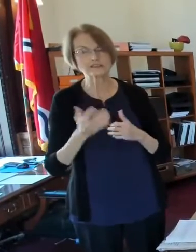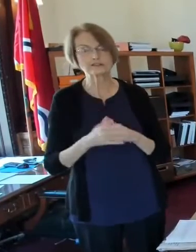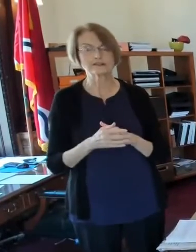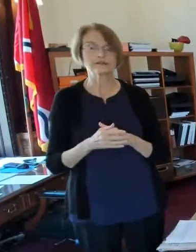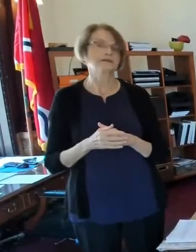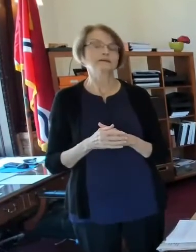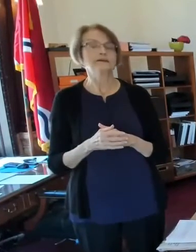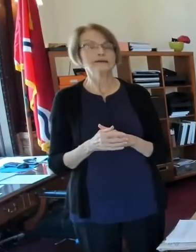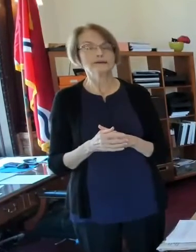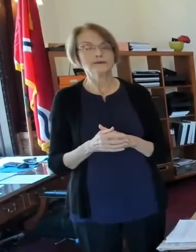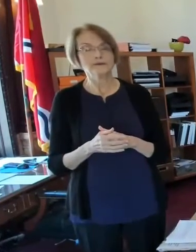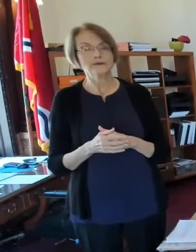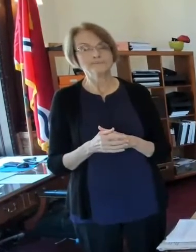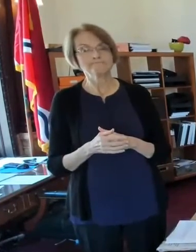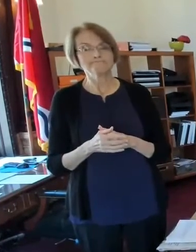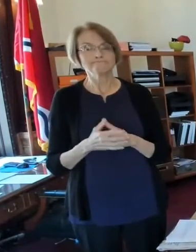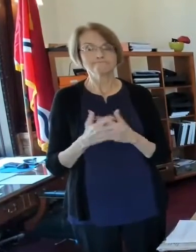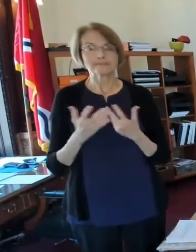It's a very,